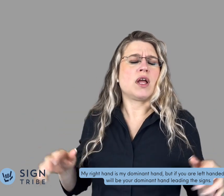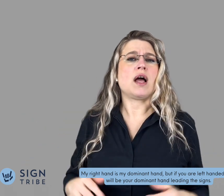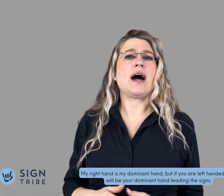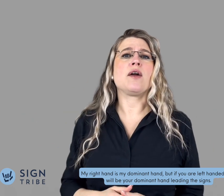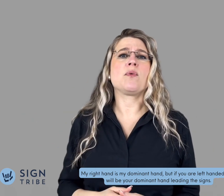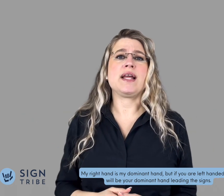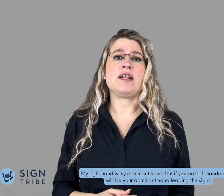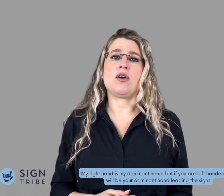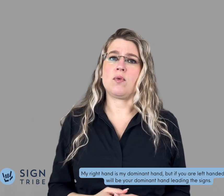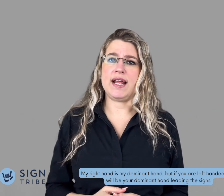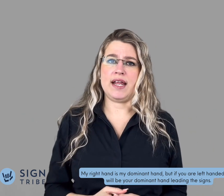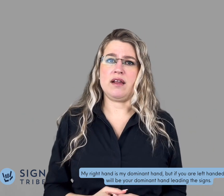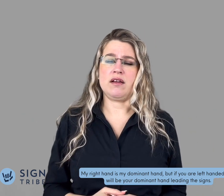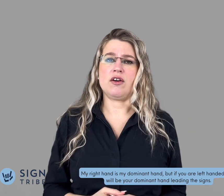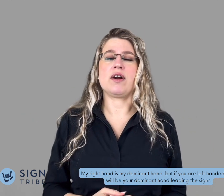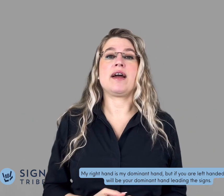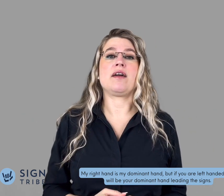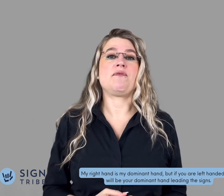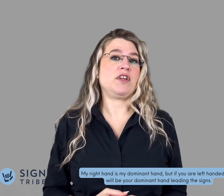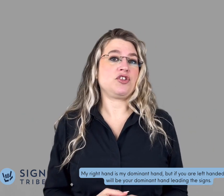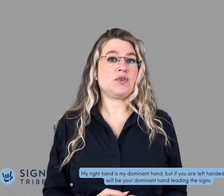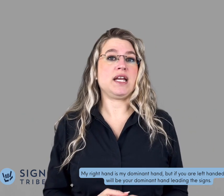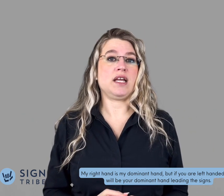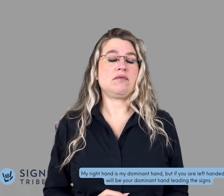I read it already, or I finished reading it.